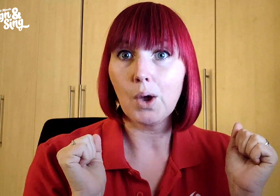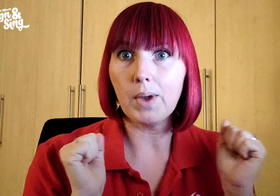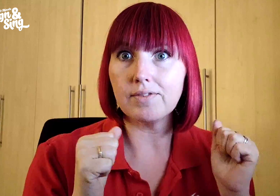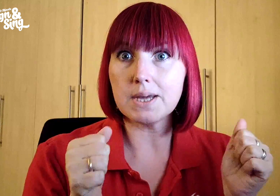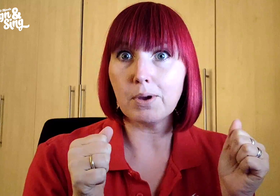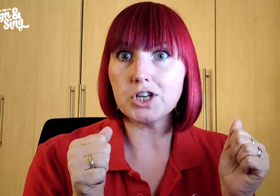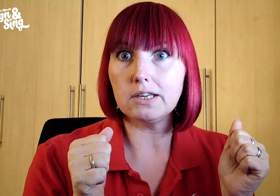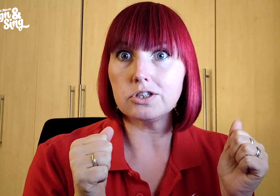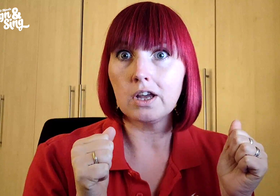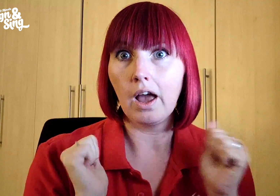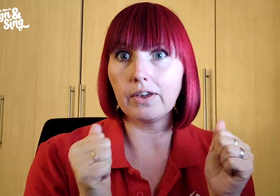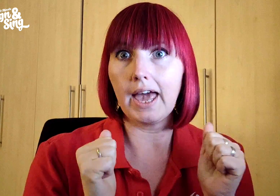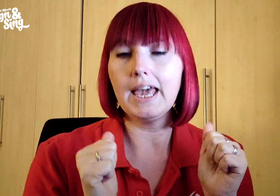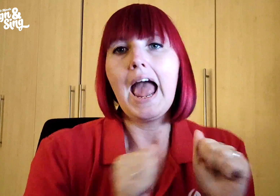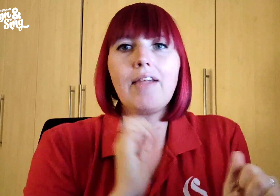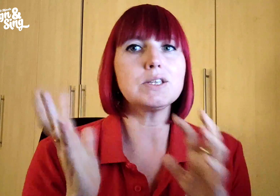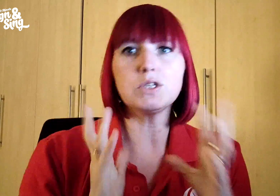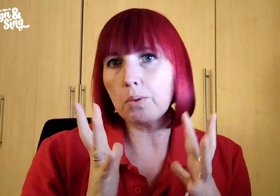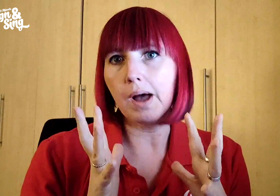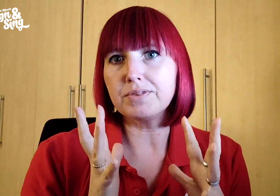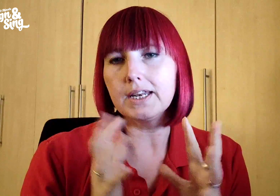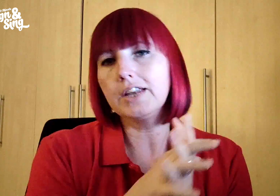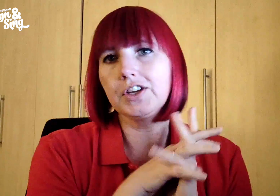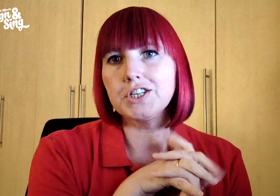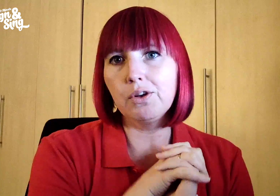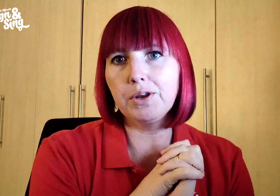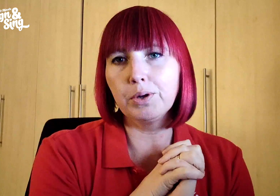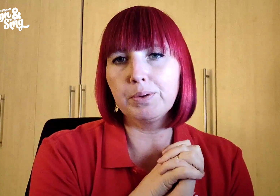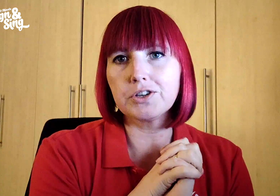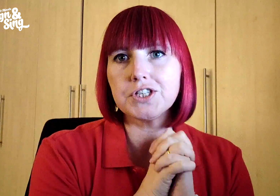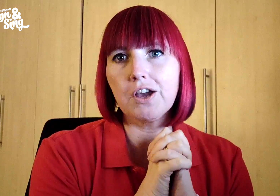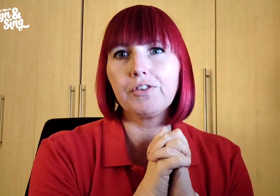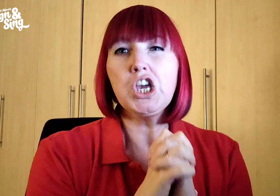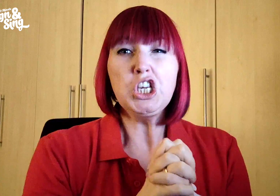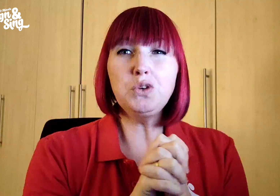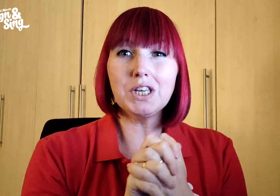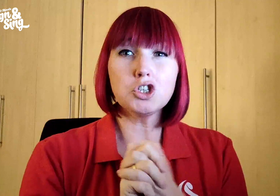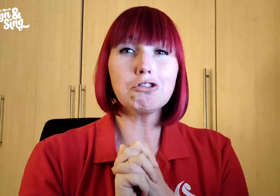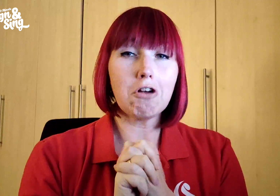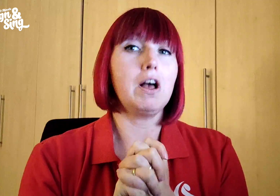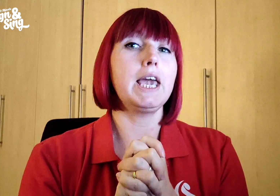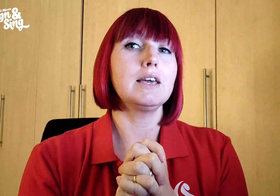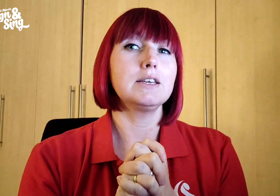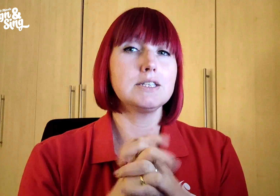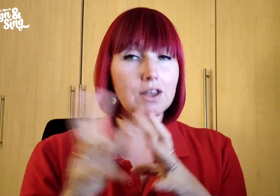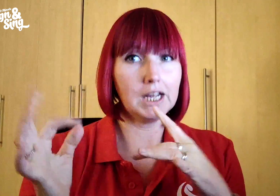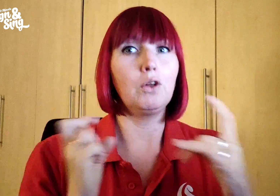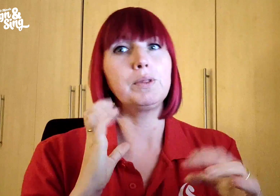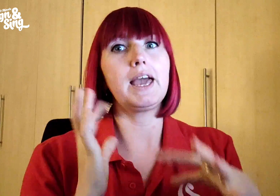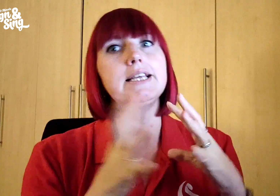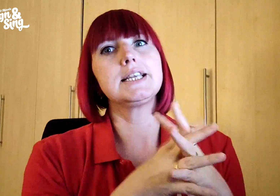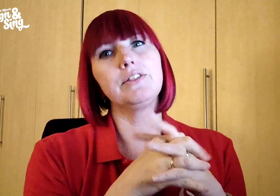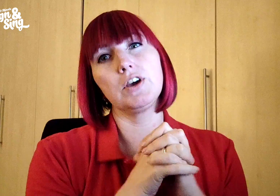bam, we have a tempo change. Okay, and that's where Tom comes in and you're going to do a load of body percussion stuff. You can try